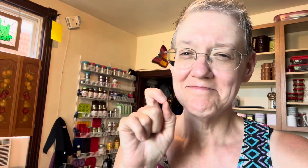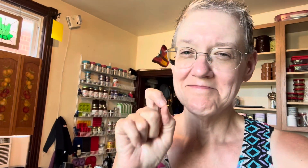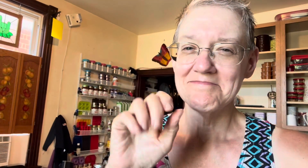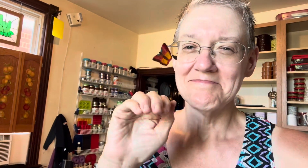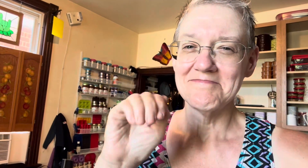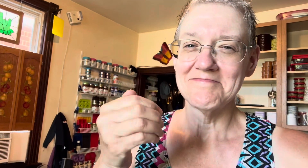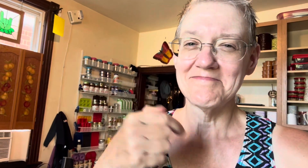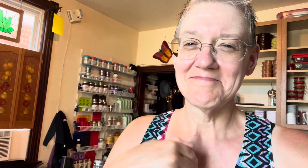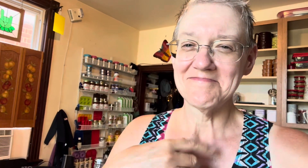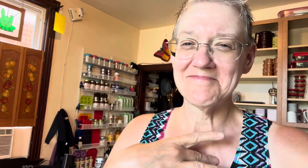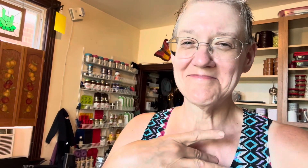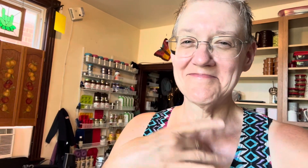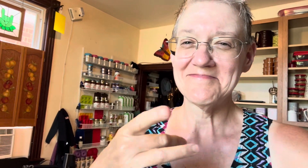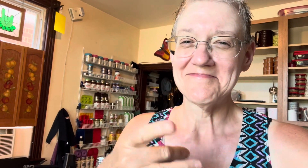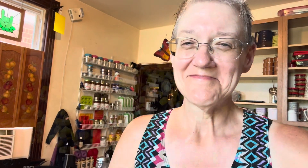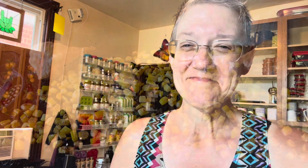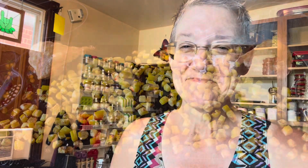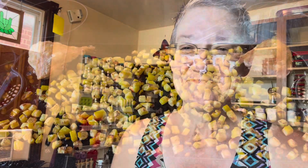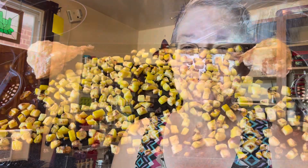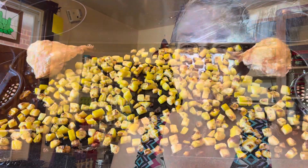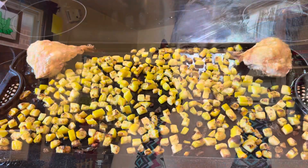Oh, exactly how I like it.